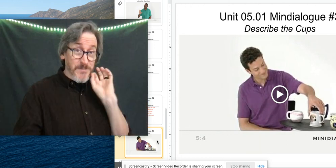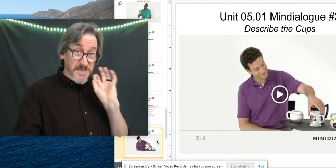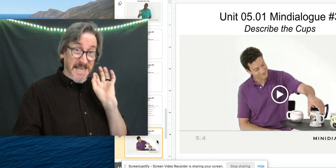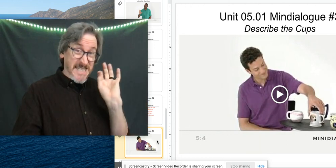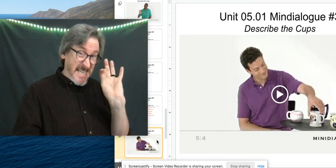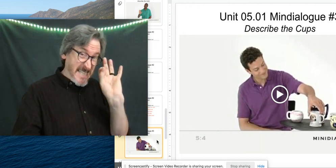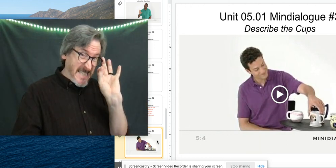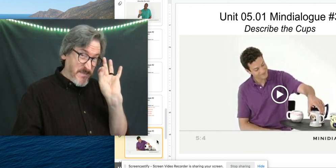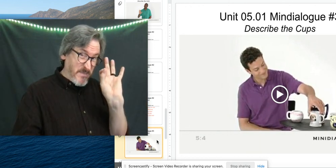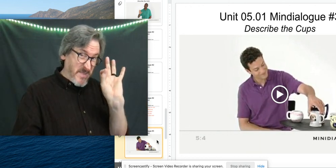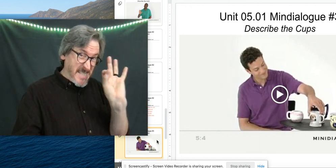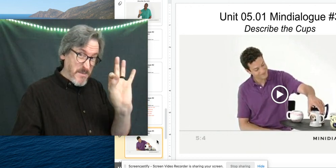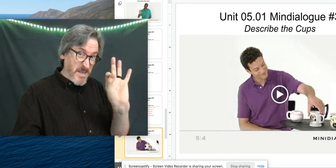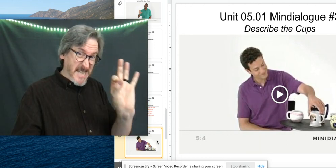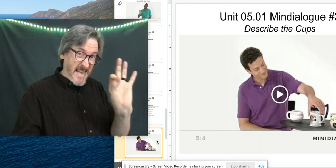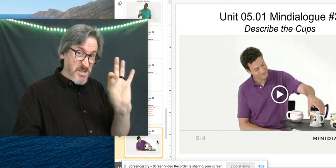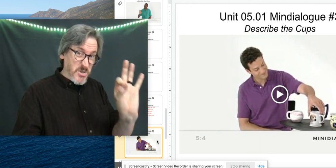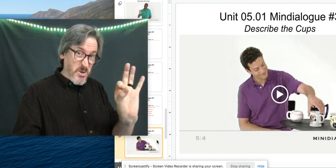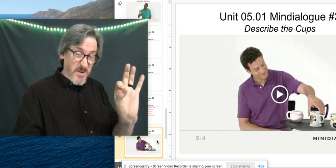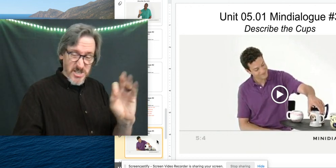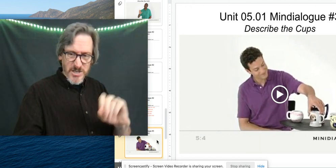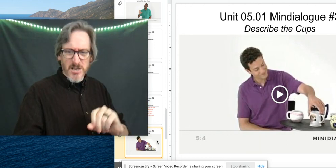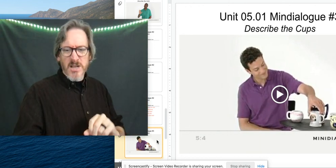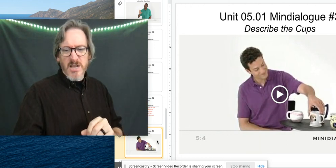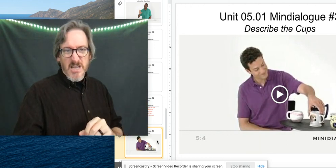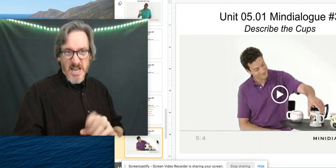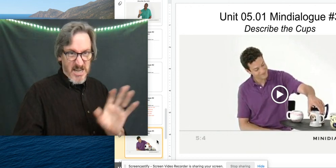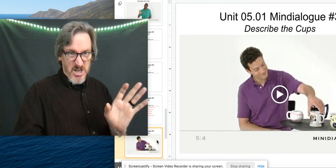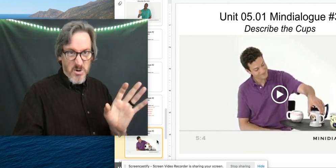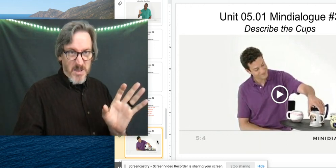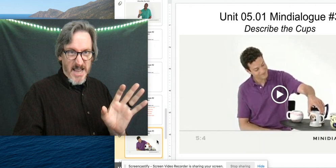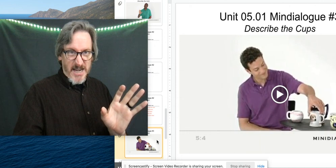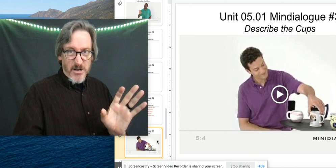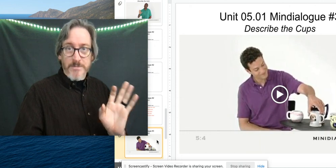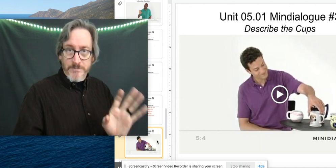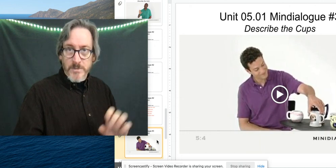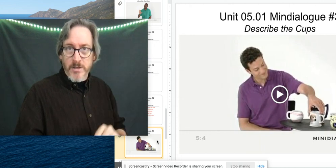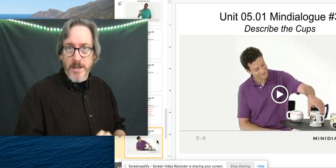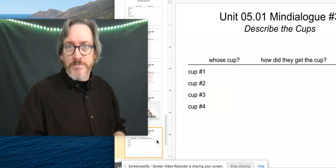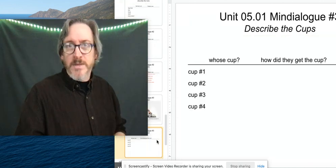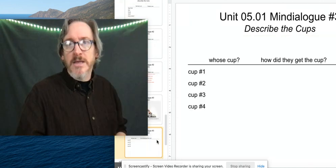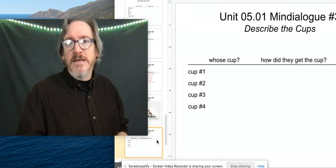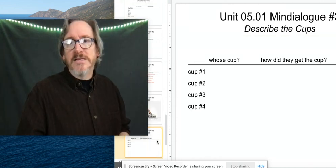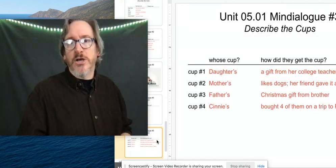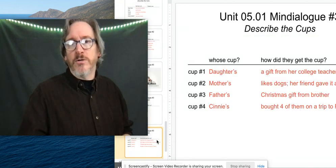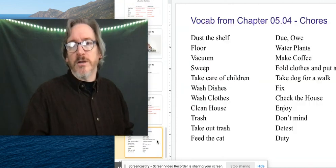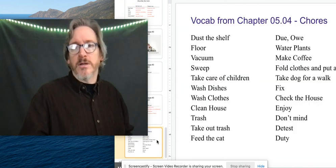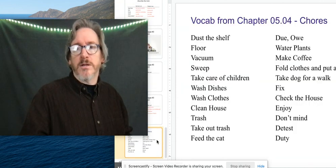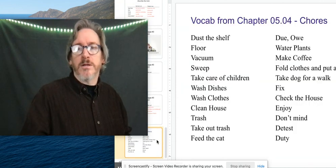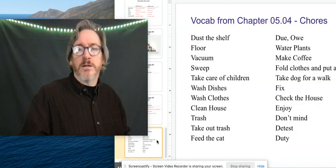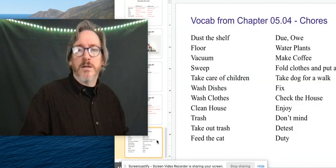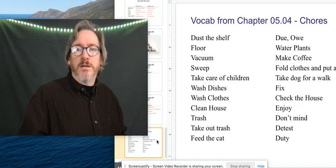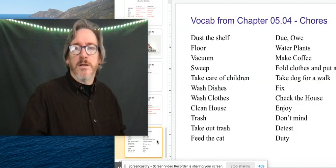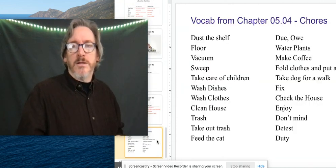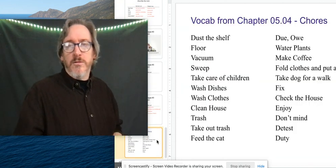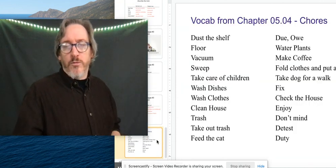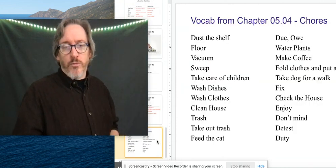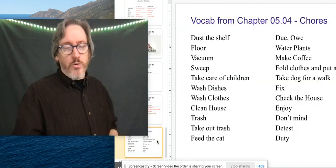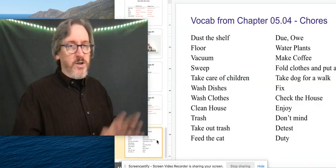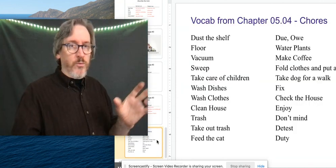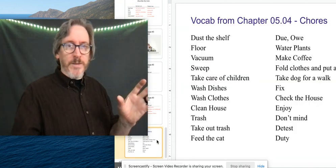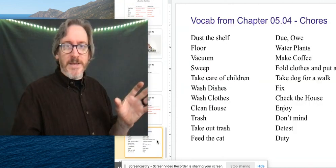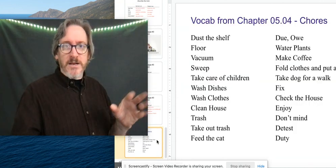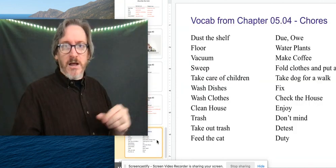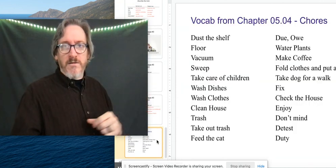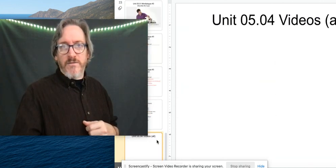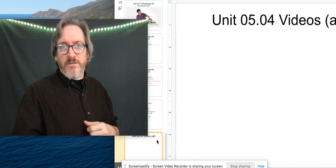anything else besides the simplest answer to the question, don't apply it here. Okay. So,